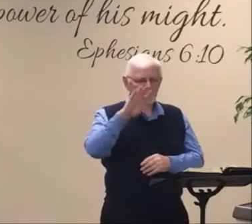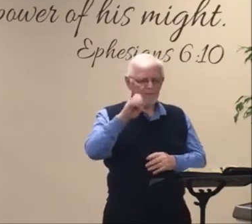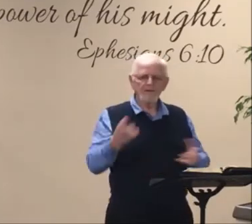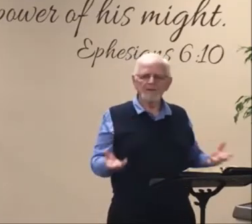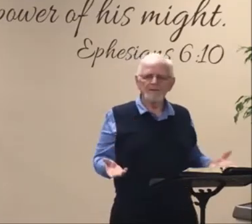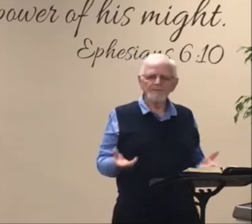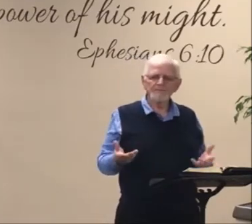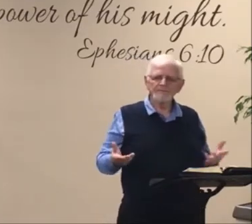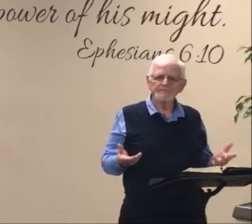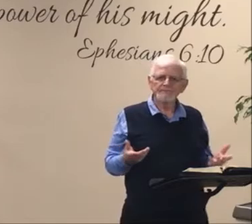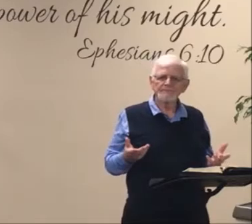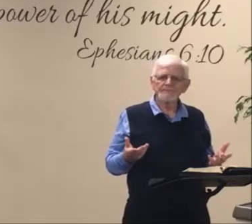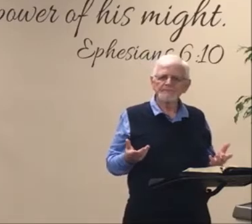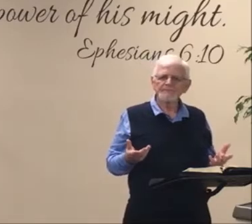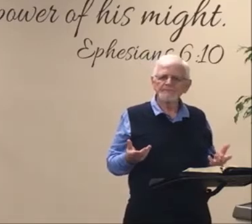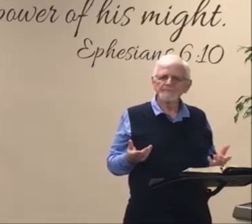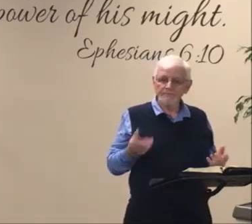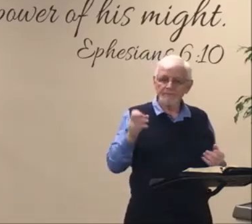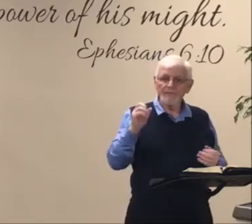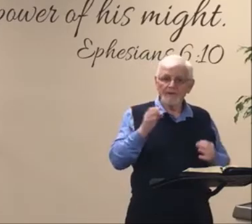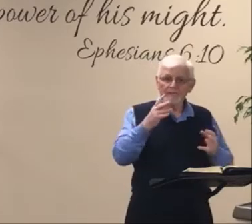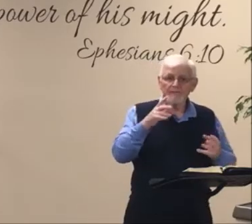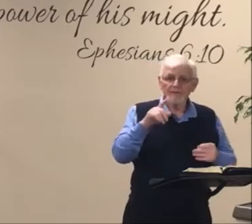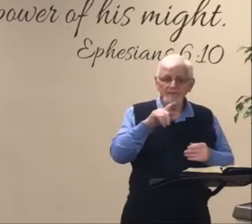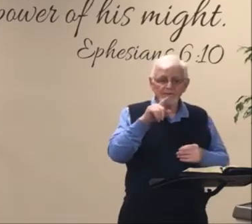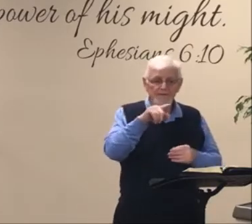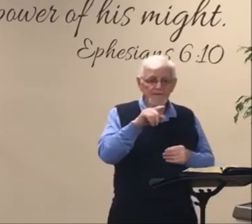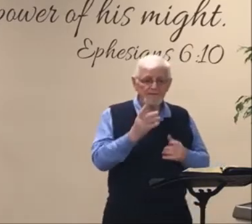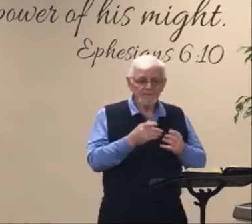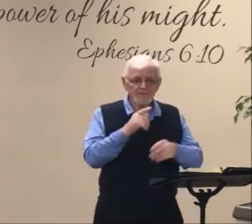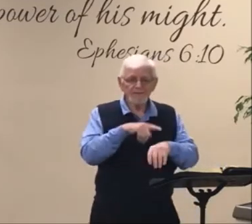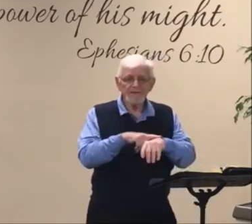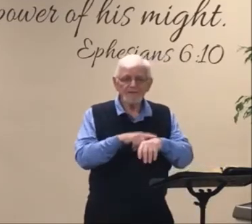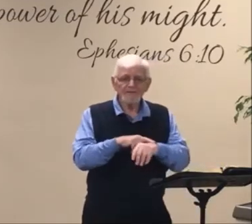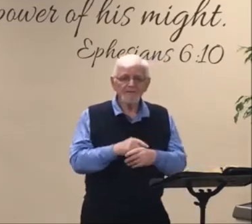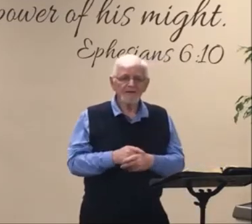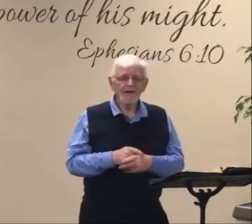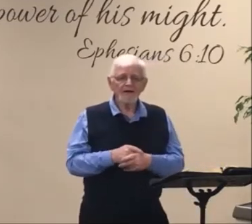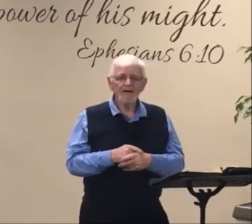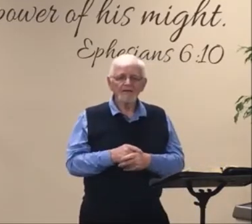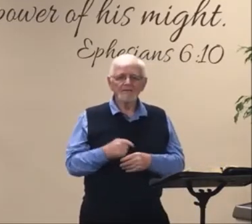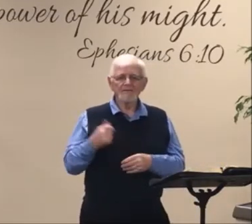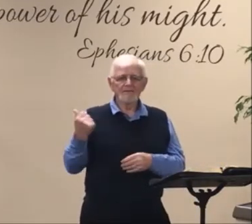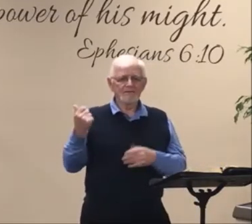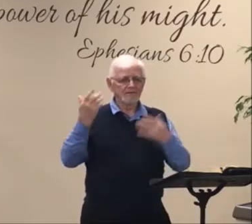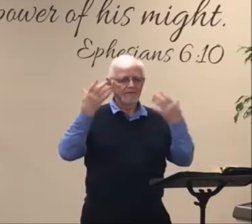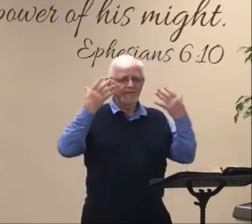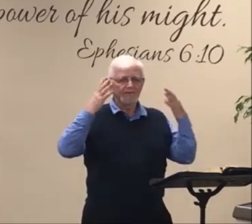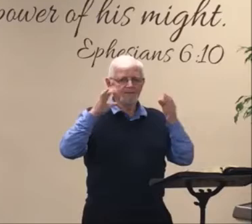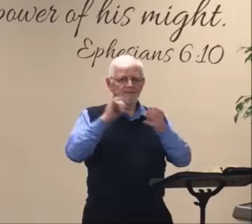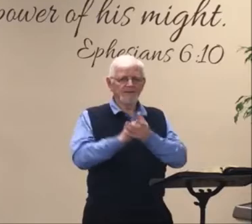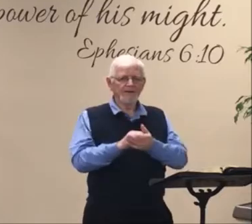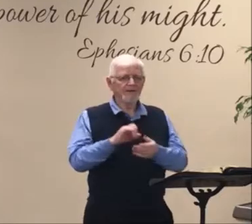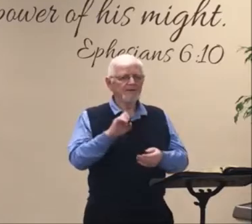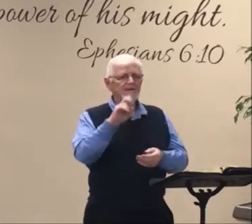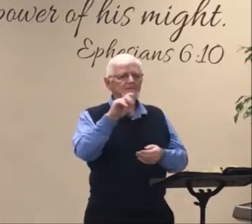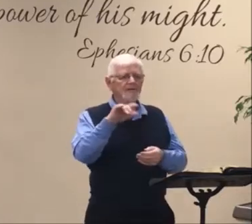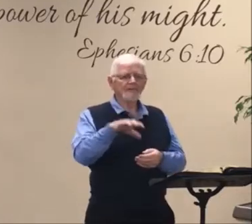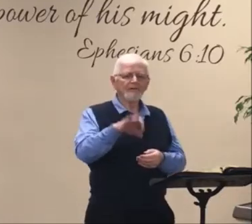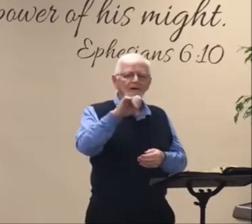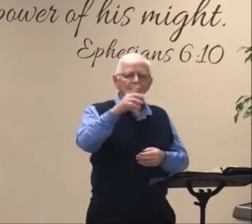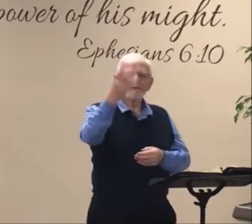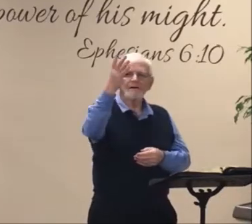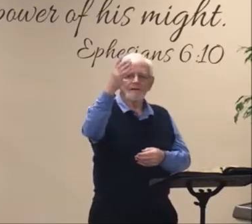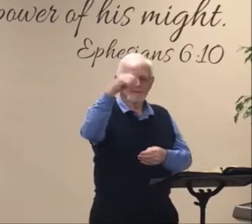place. And if you've ever been in one of those places, I don't know if you have or not, I don't know that I've ever found God in a place like